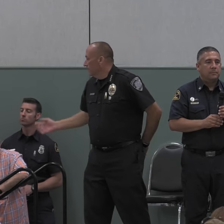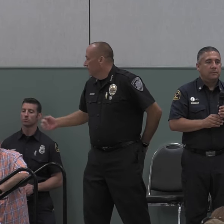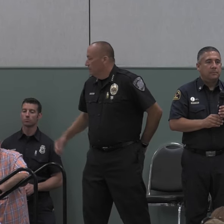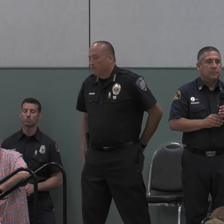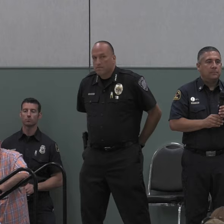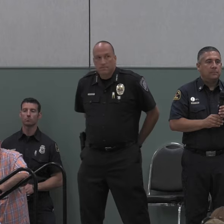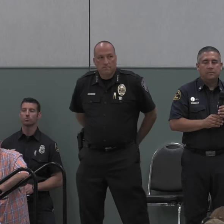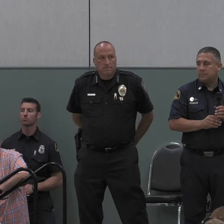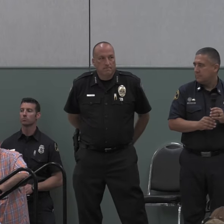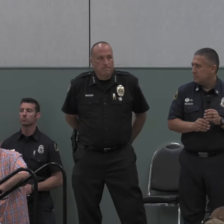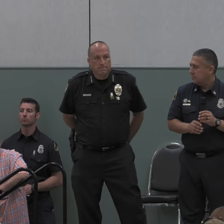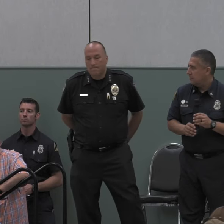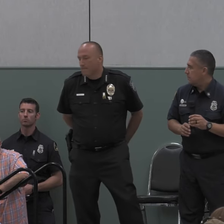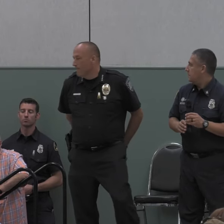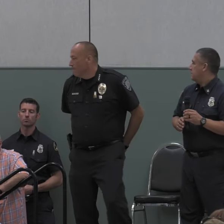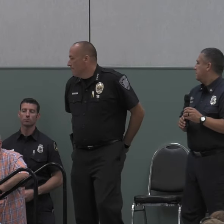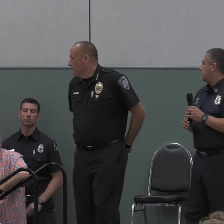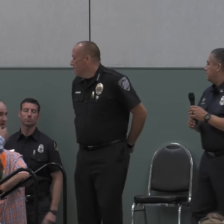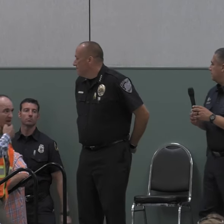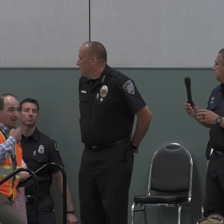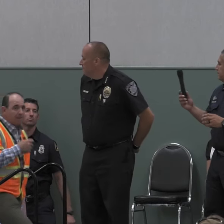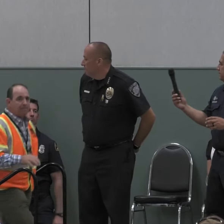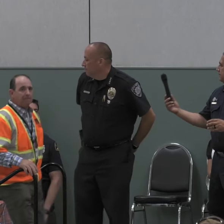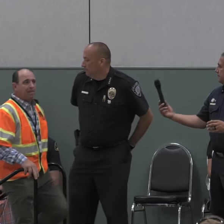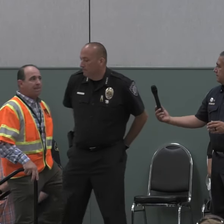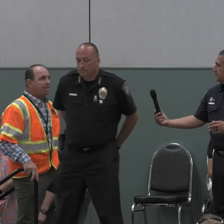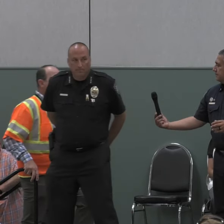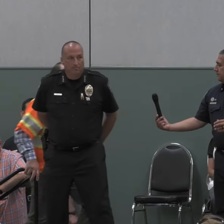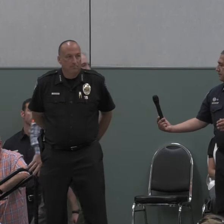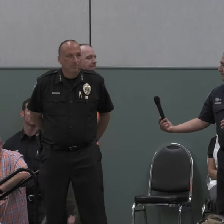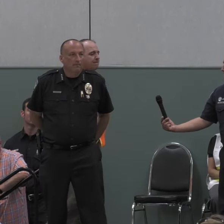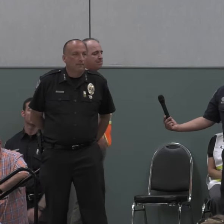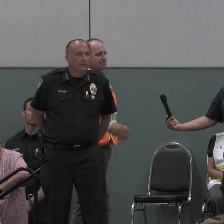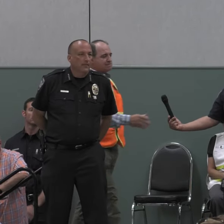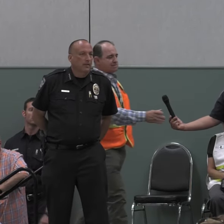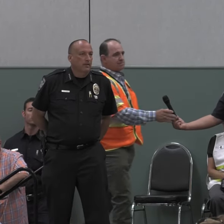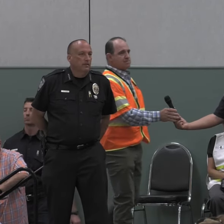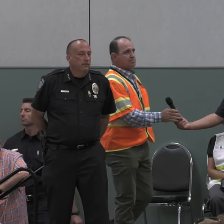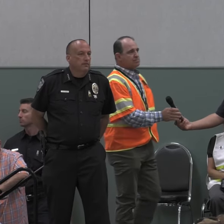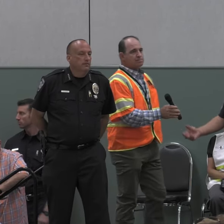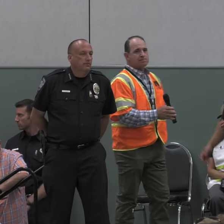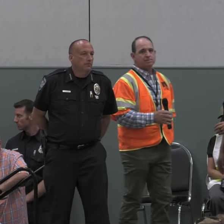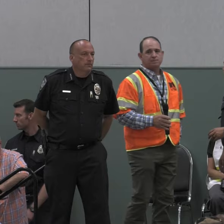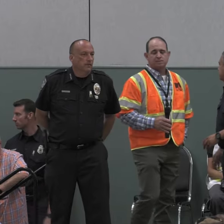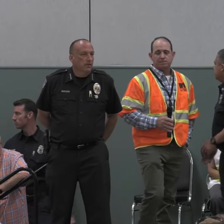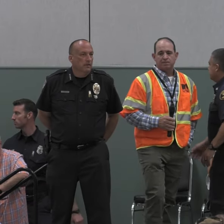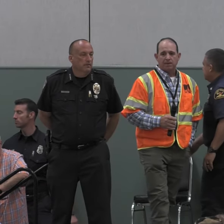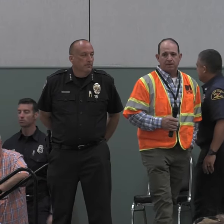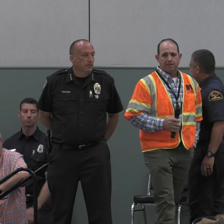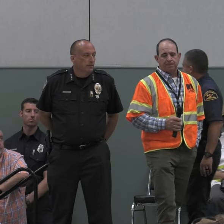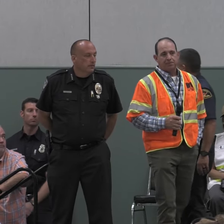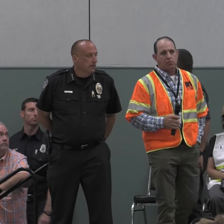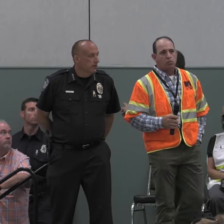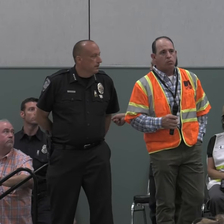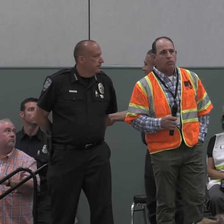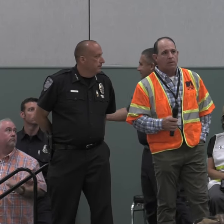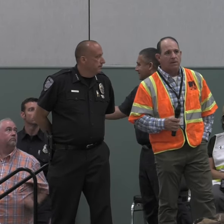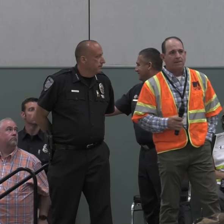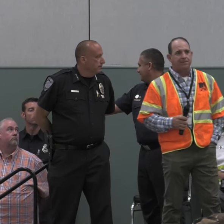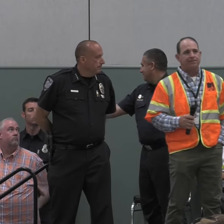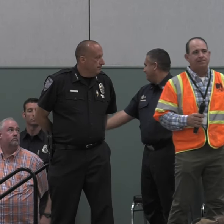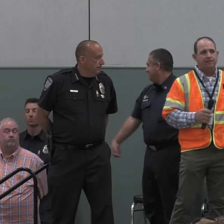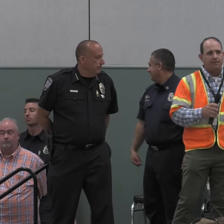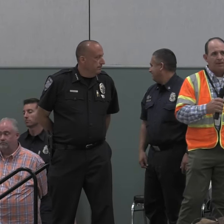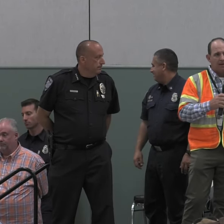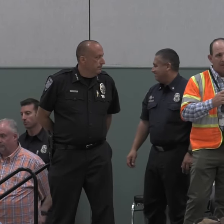Microphone. It's a PG&E question. She says she lives near Fairview and Lost Floors, and the gas was turned off in that area, and she's wondering when it would be turned back